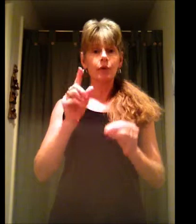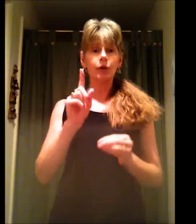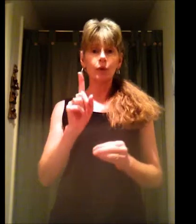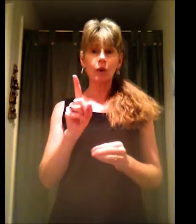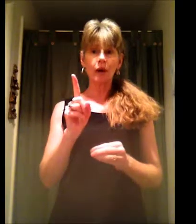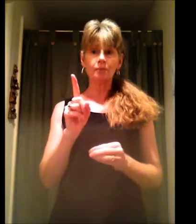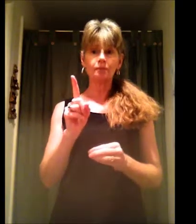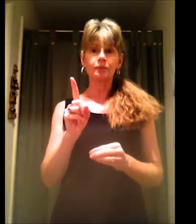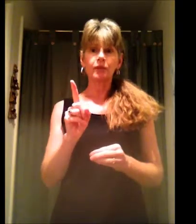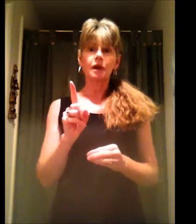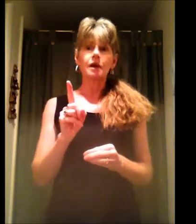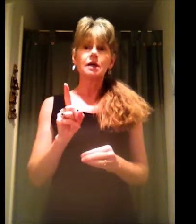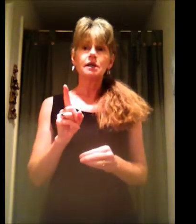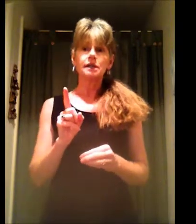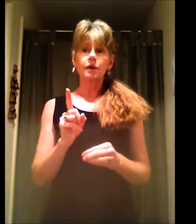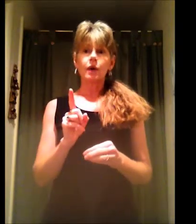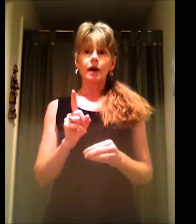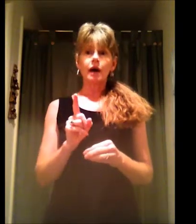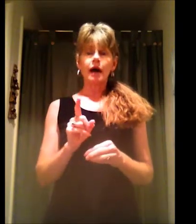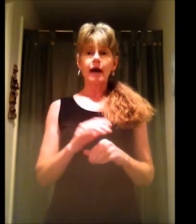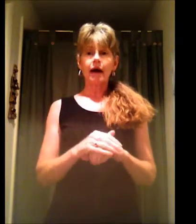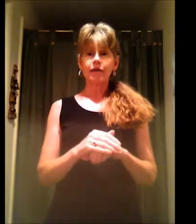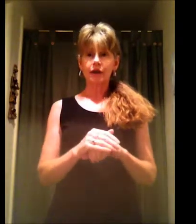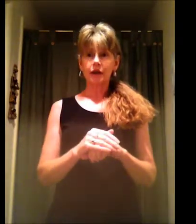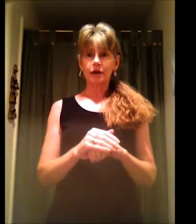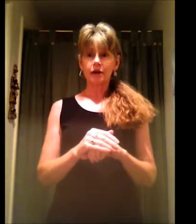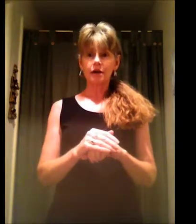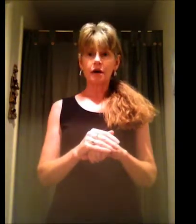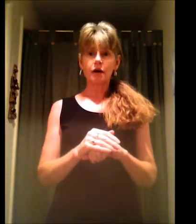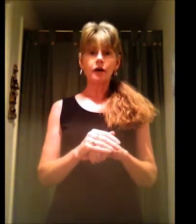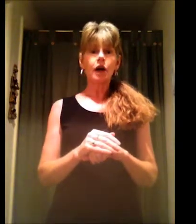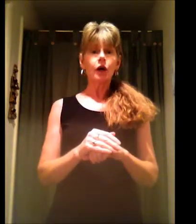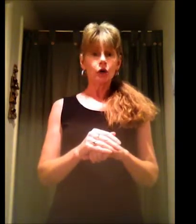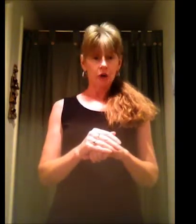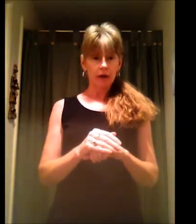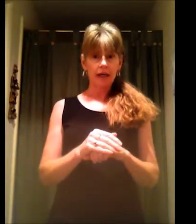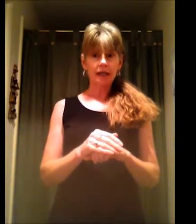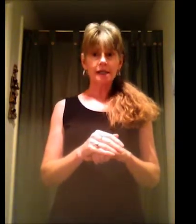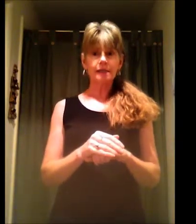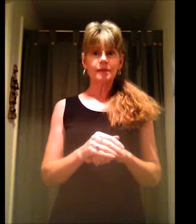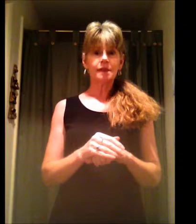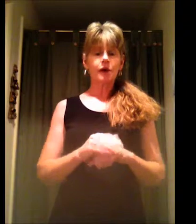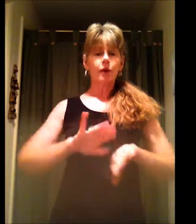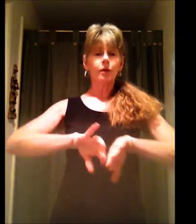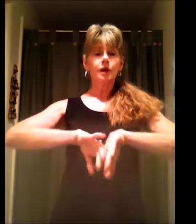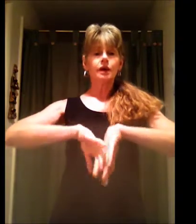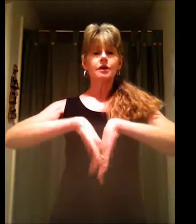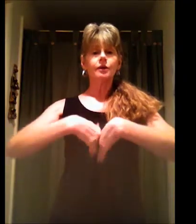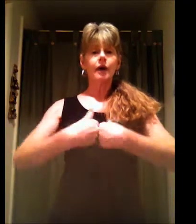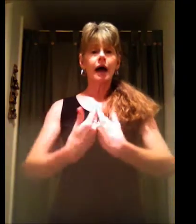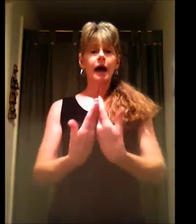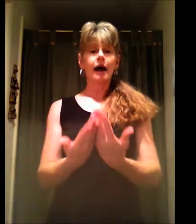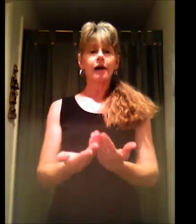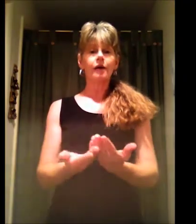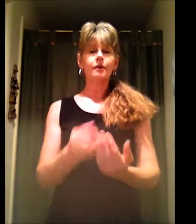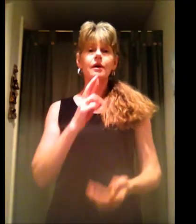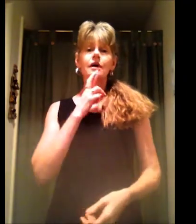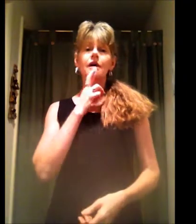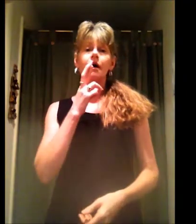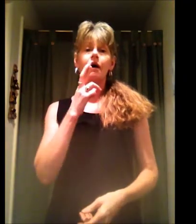number 1. So what I have here are greetings. So we're going to do how